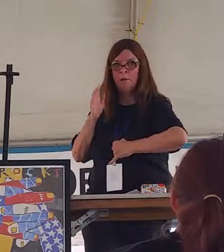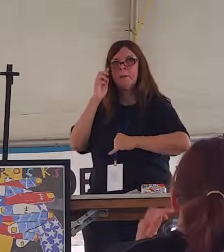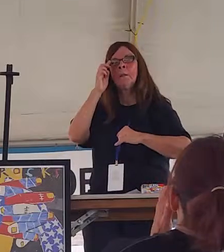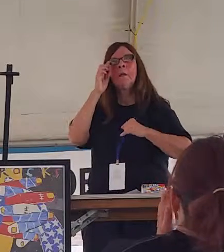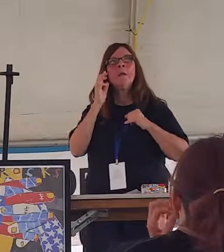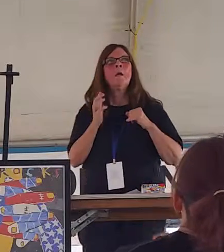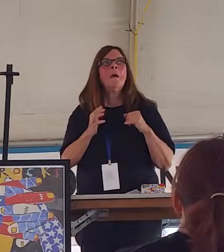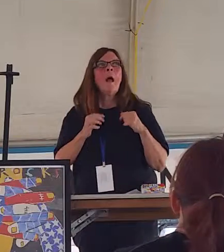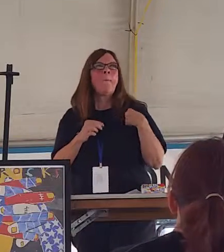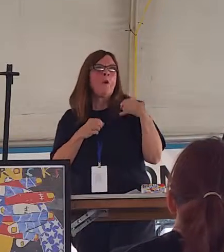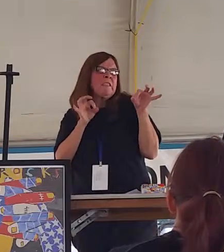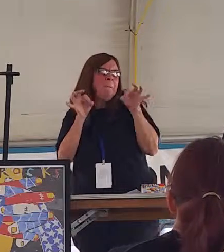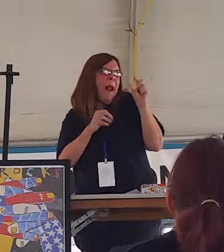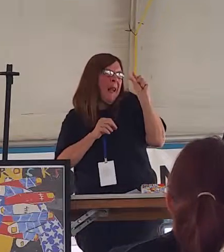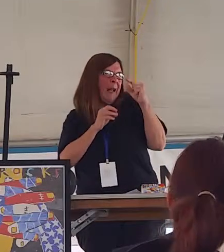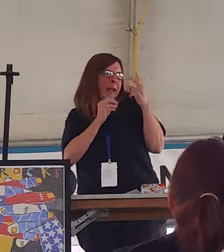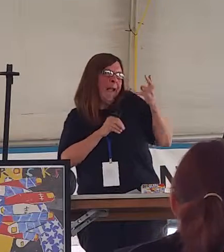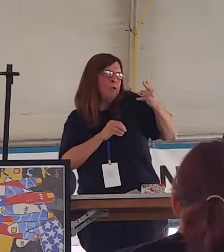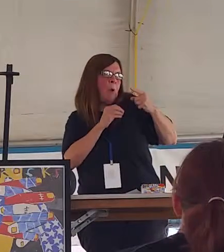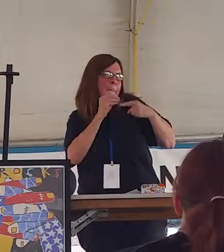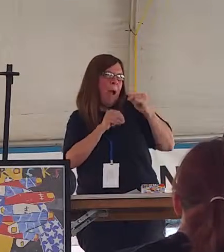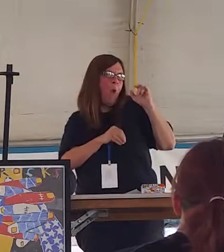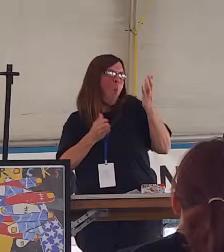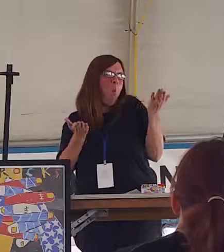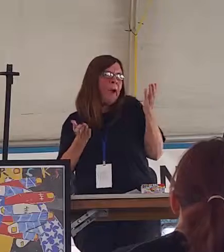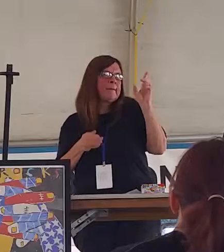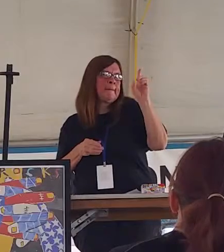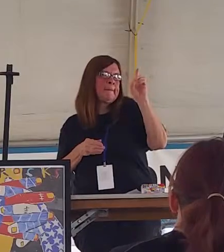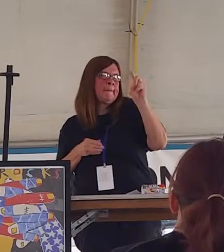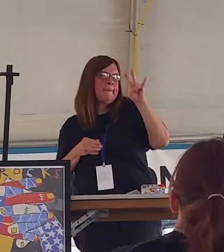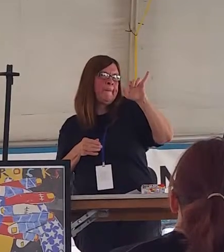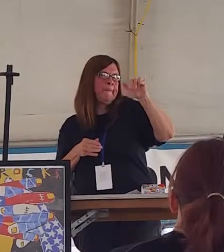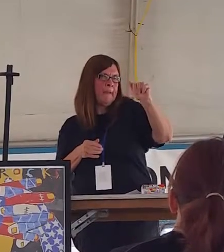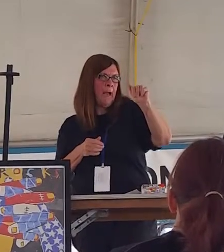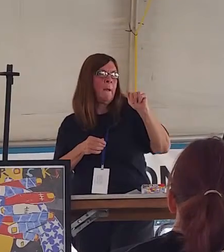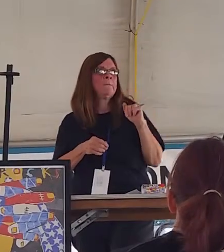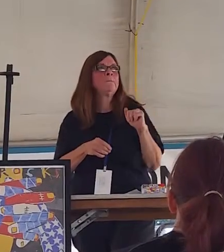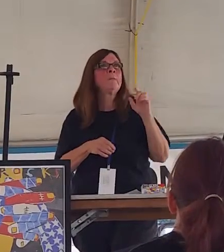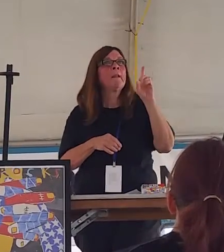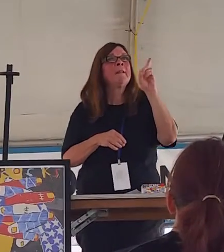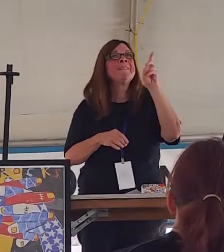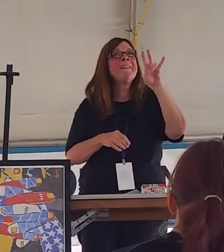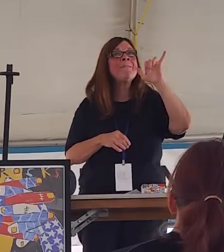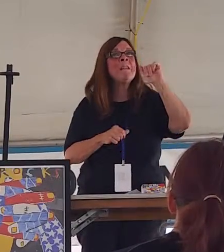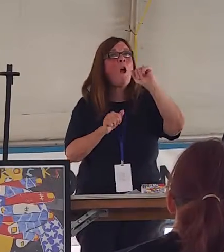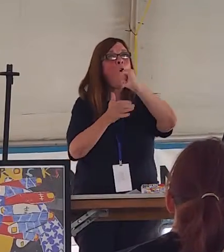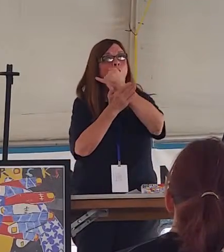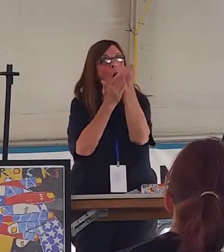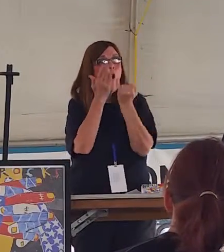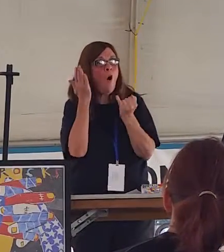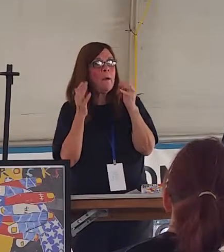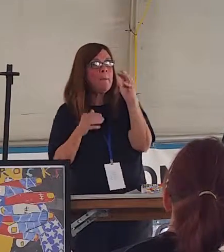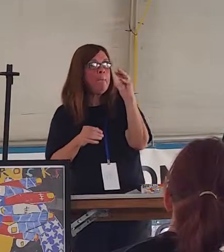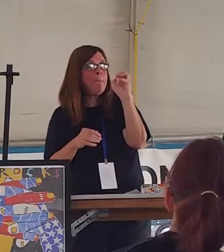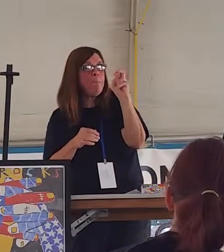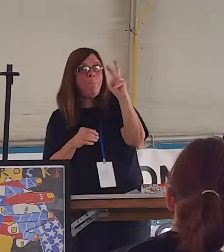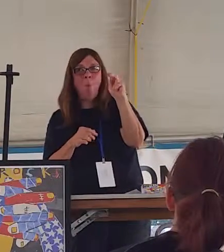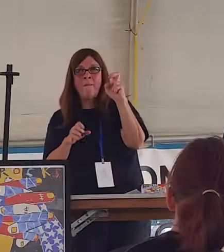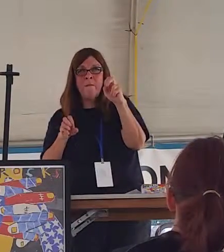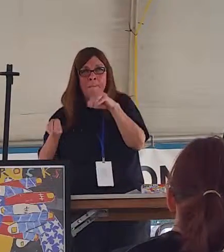and it's a deaf visual arts. I'm going to give you a history of DEVIA. DEVIA art, it's